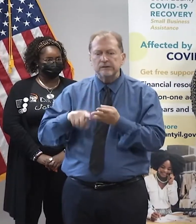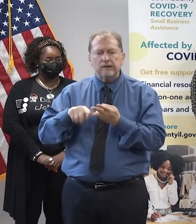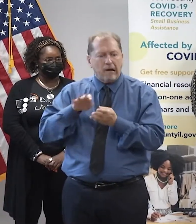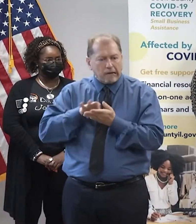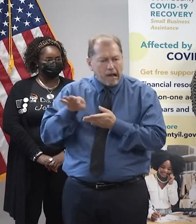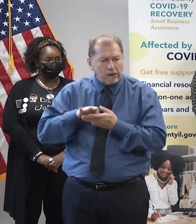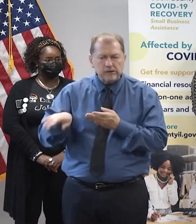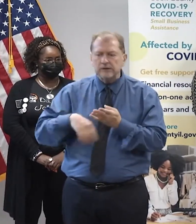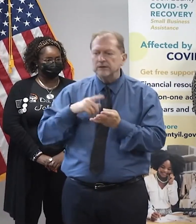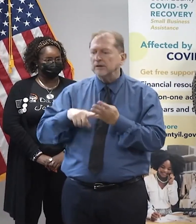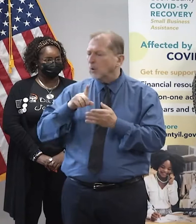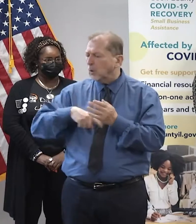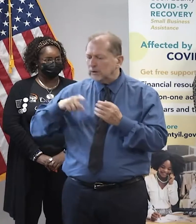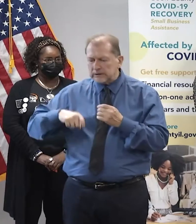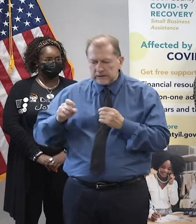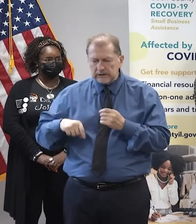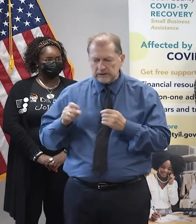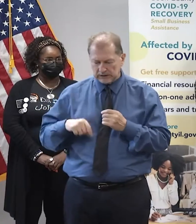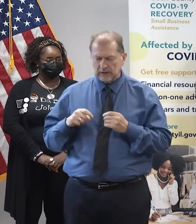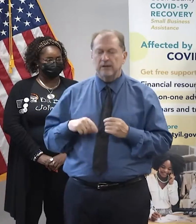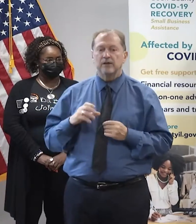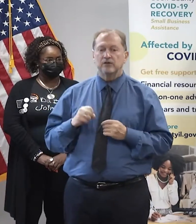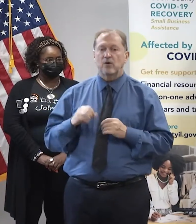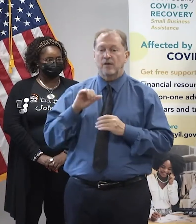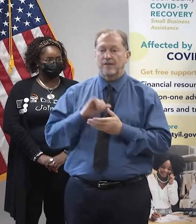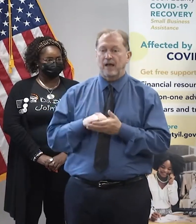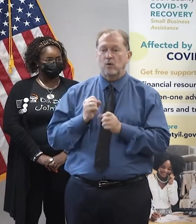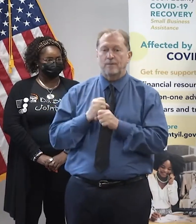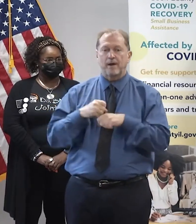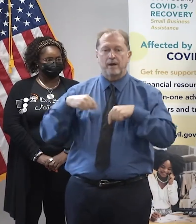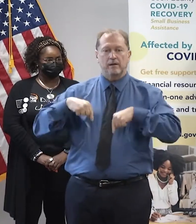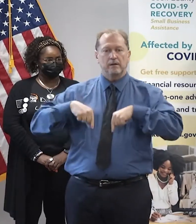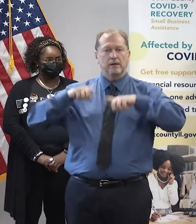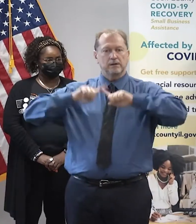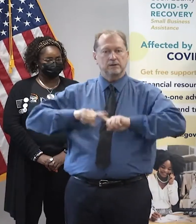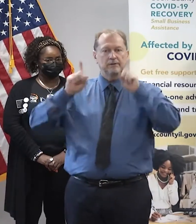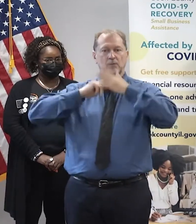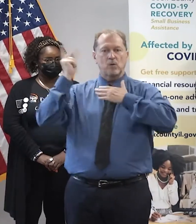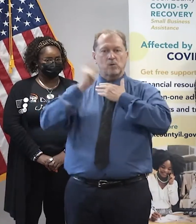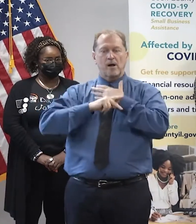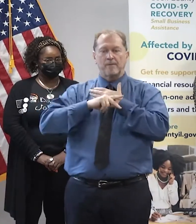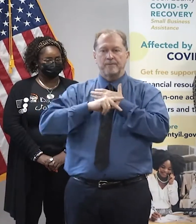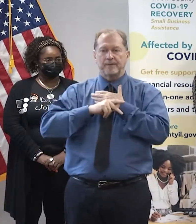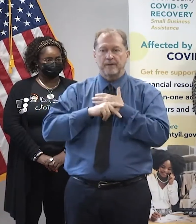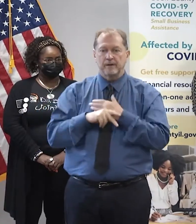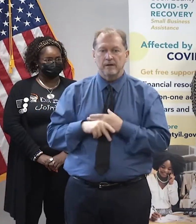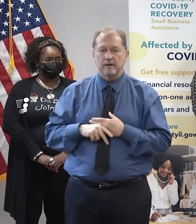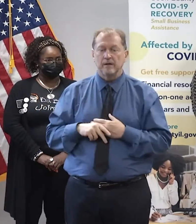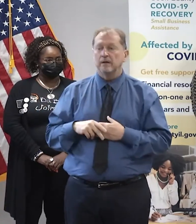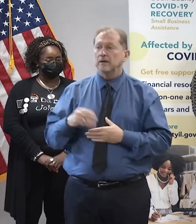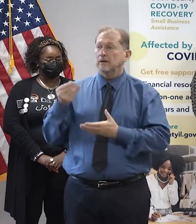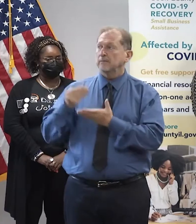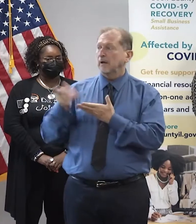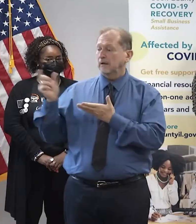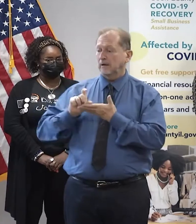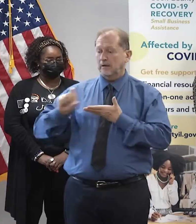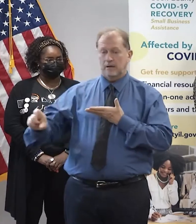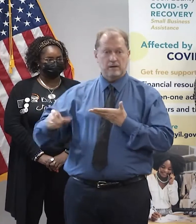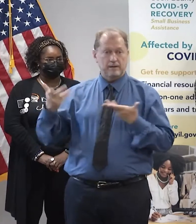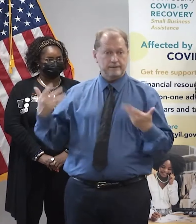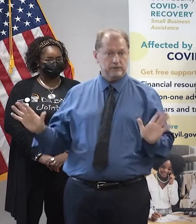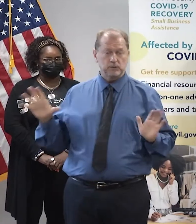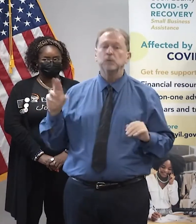and grants. And that's what really made us unique. It was not just about providing a funding support,